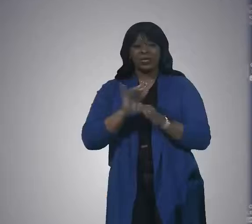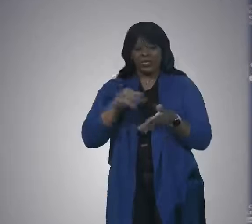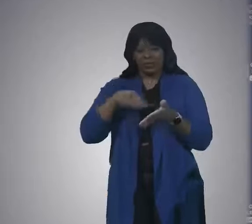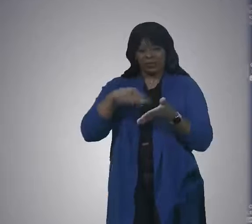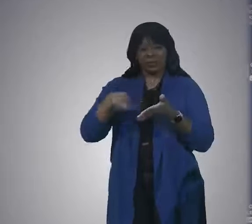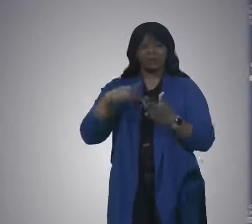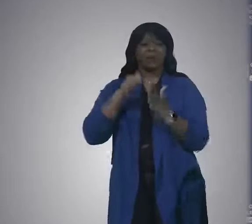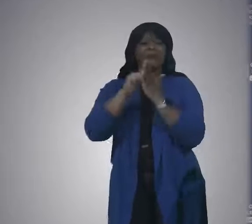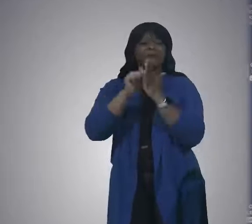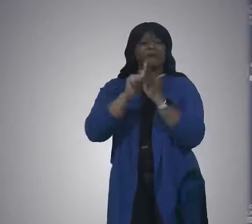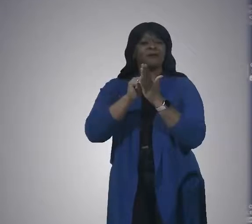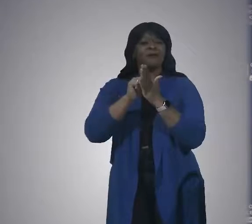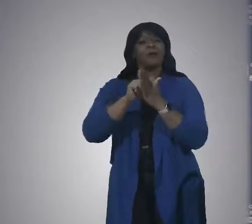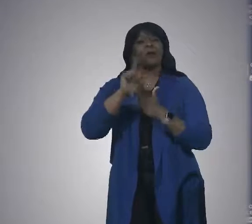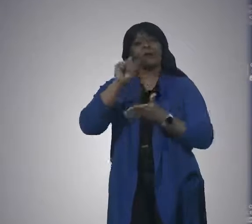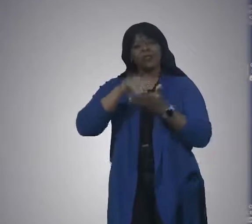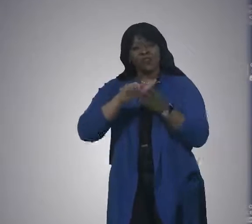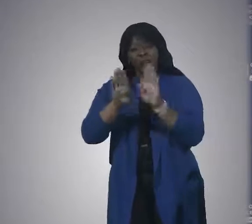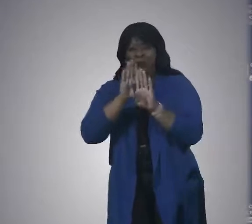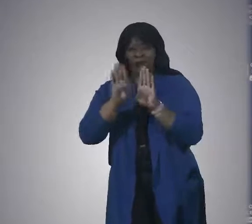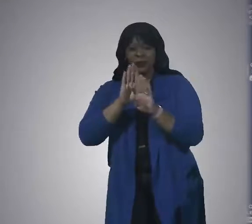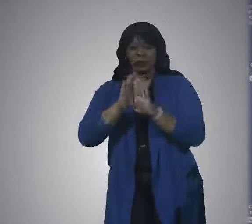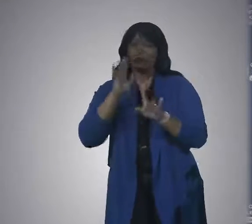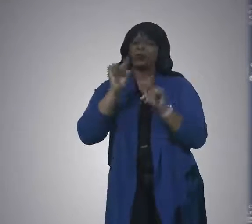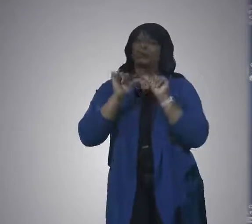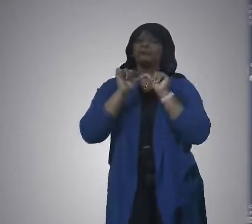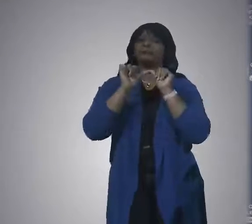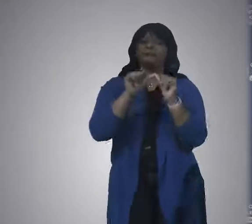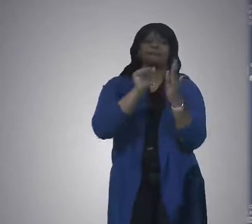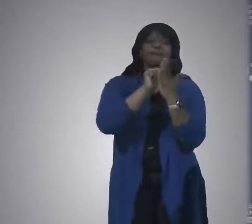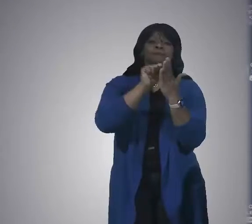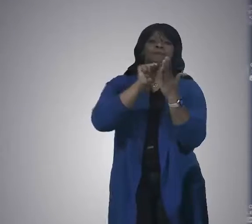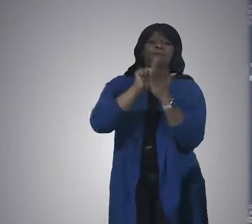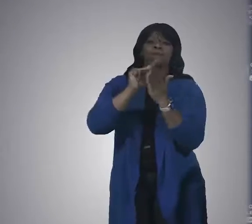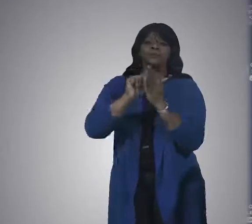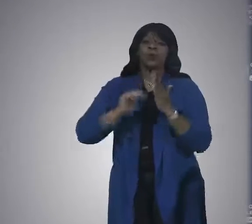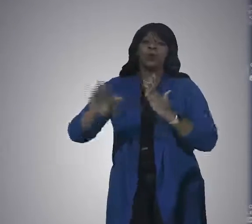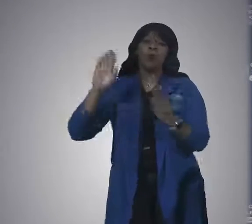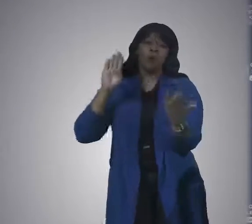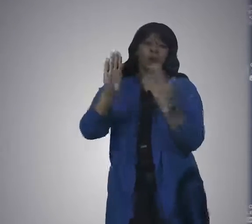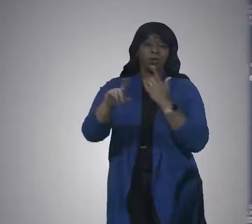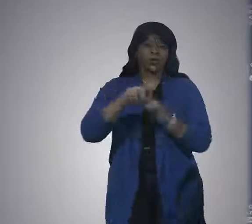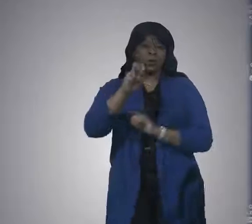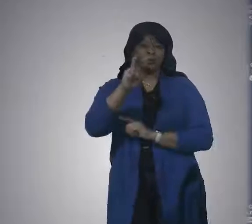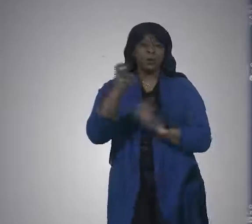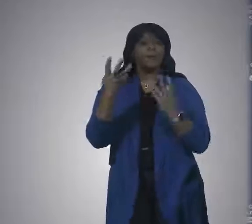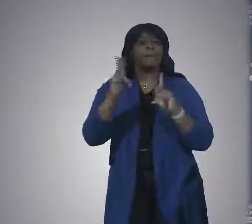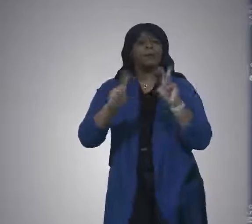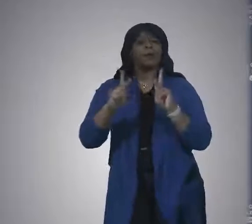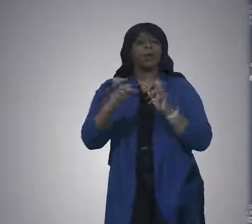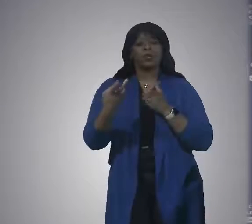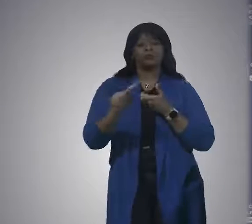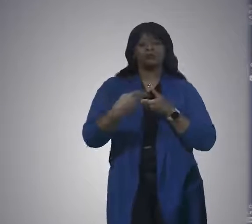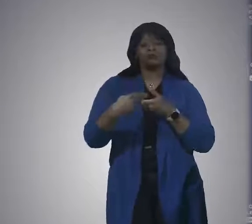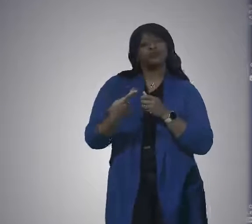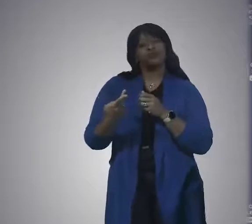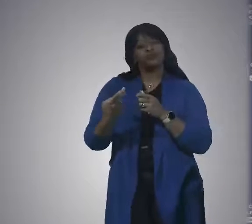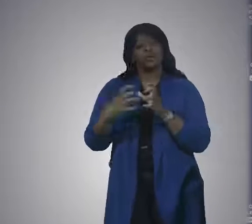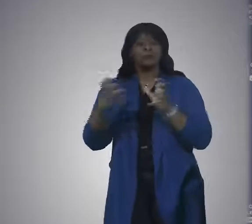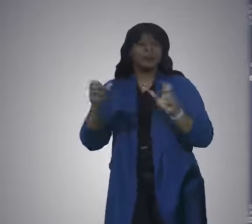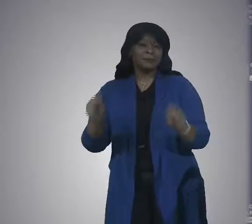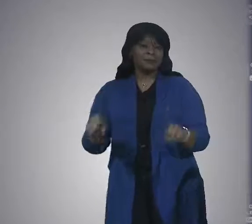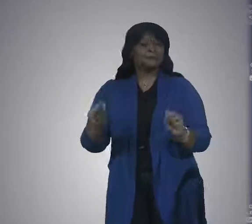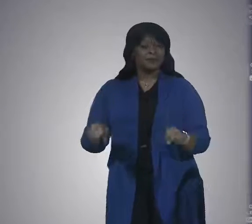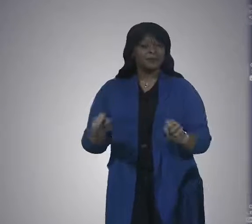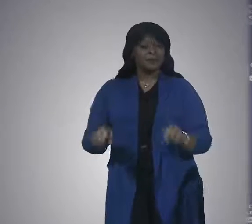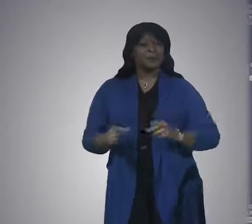we've knocked on another 1,000 doors. And we're going to continue that campaign all the way through November, trying to get as many people coming out as we possibly